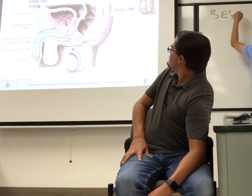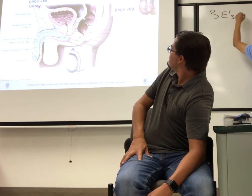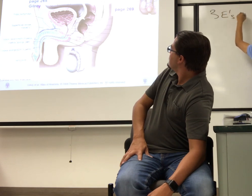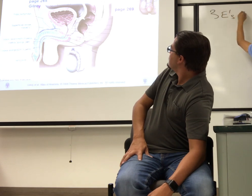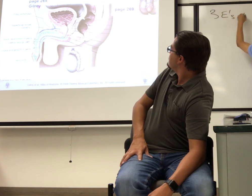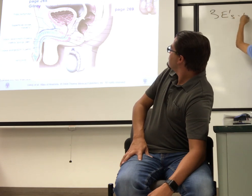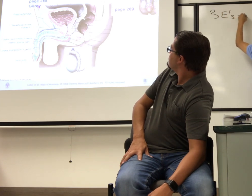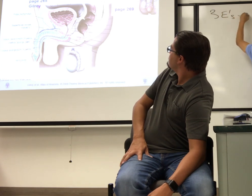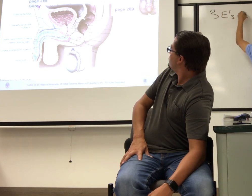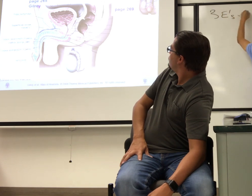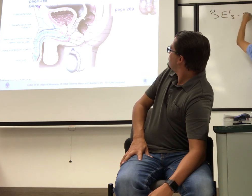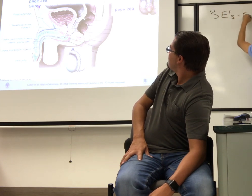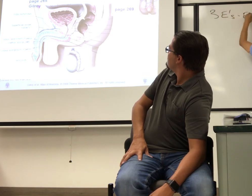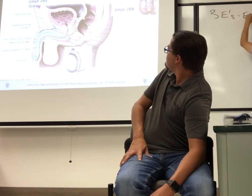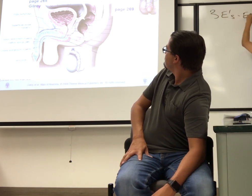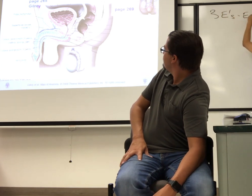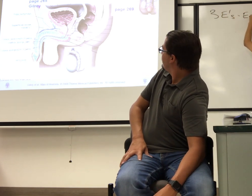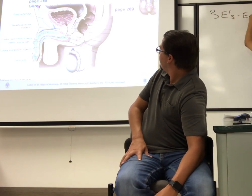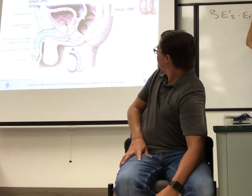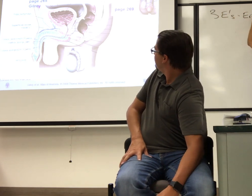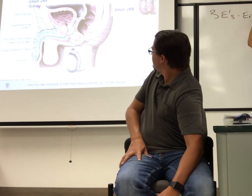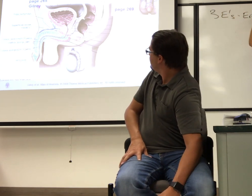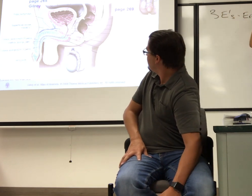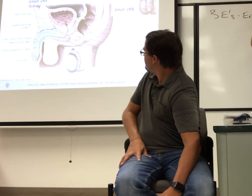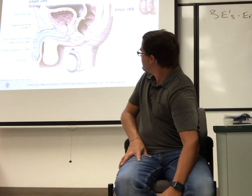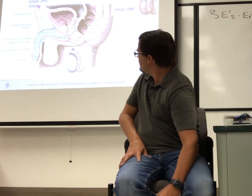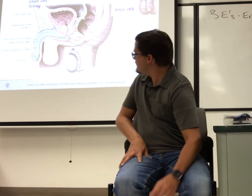Which is erection,